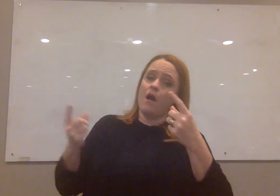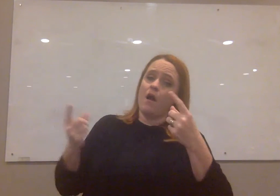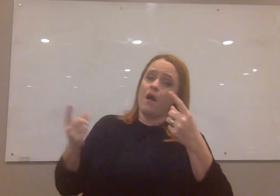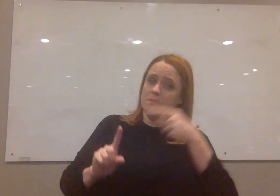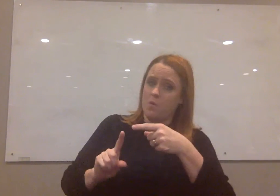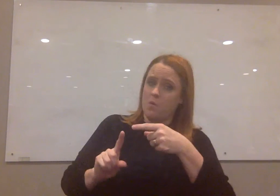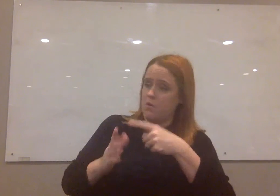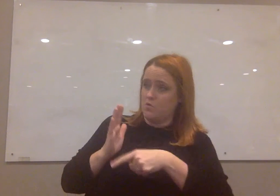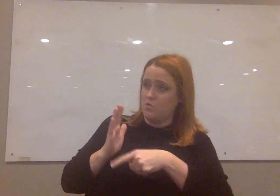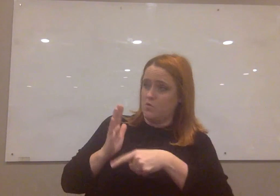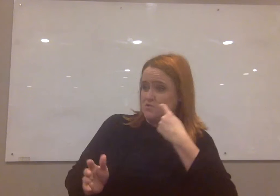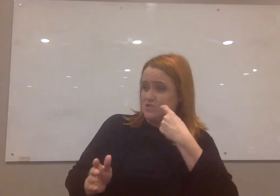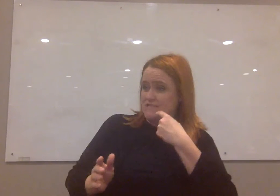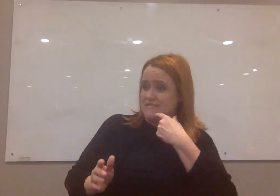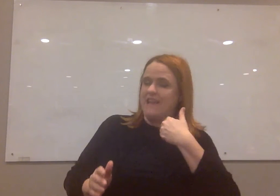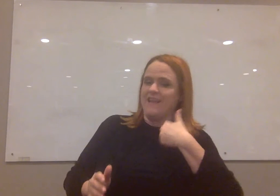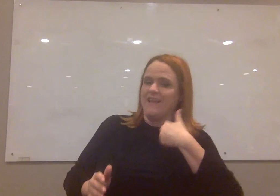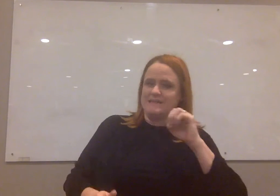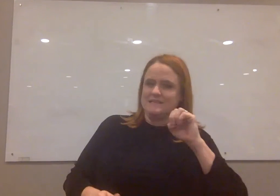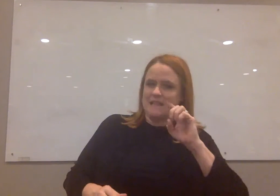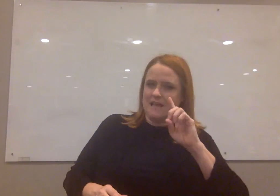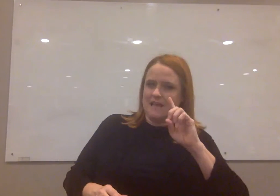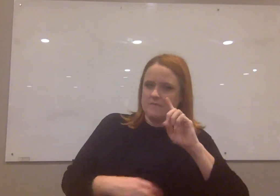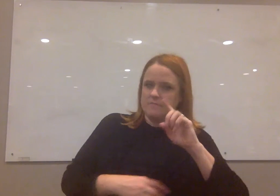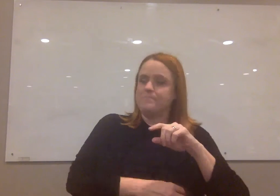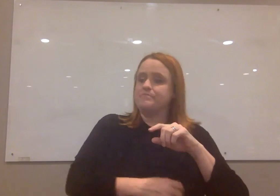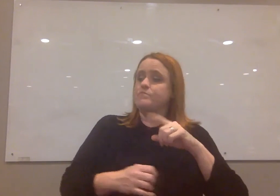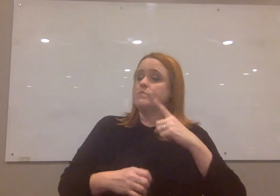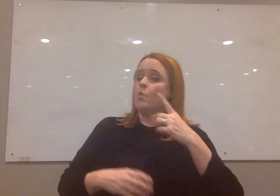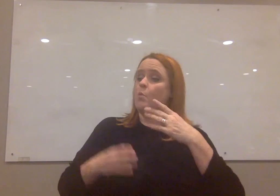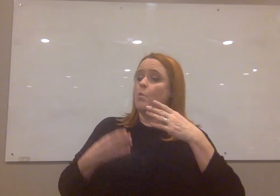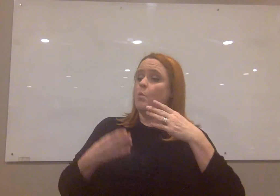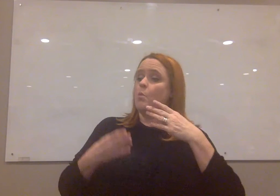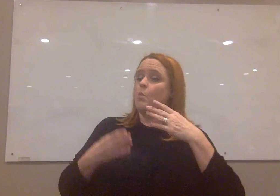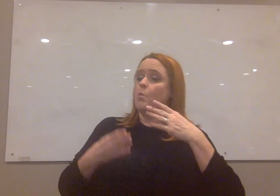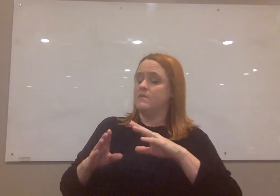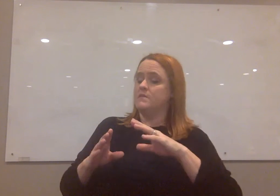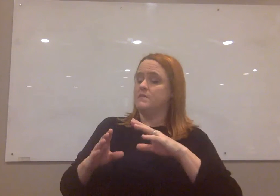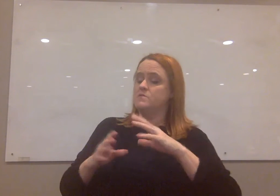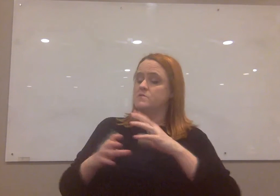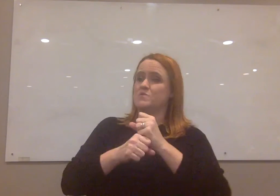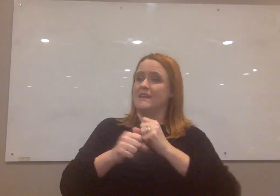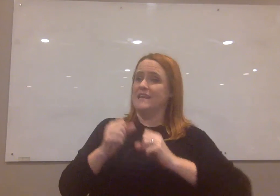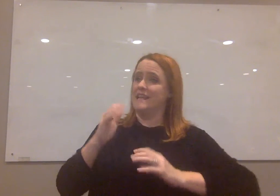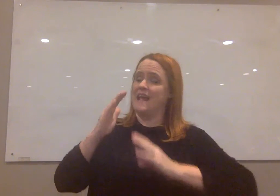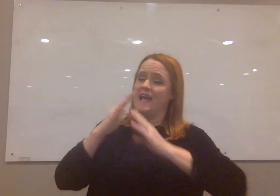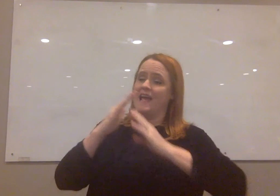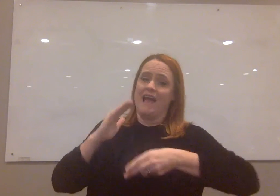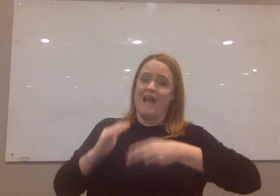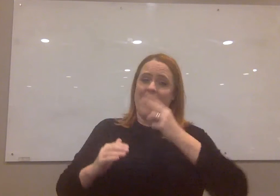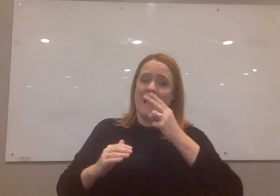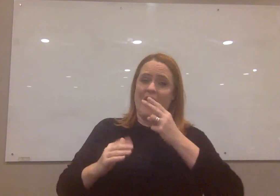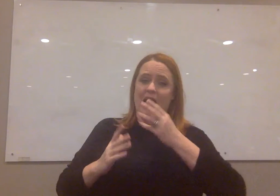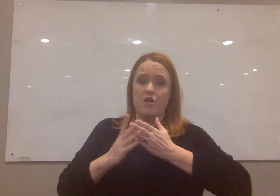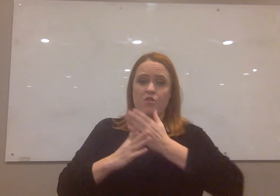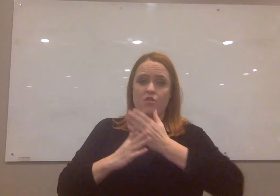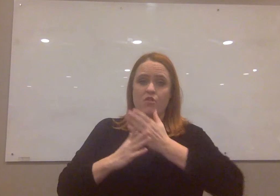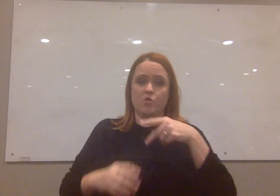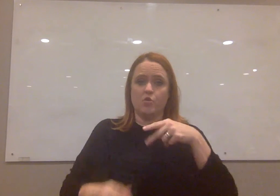is one of the methods to get very high throughput, to cheat the read-write system. We've been using it in caches